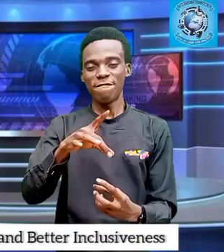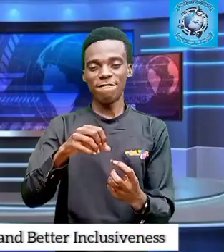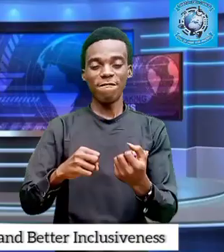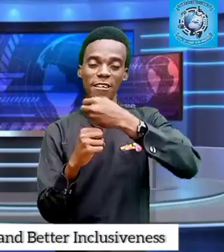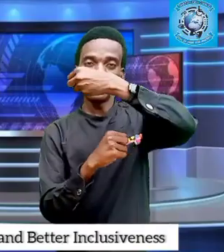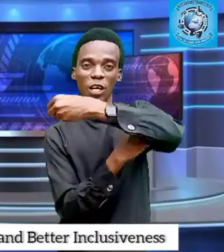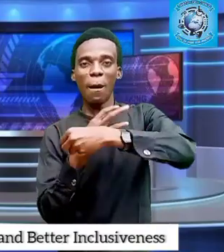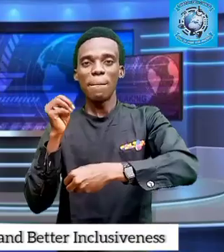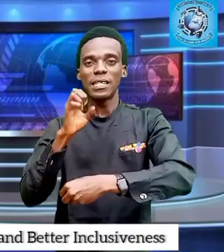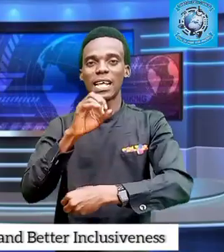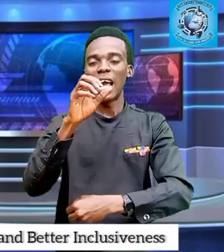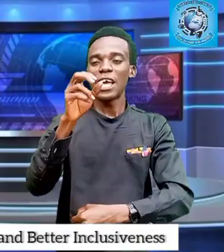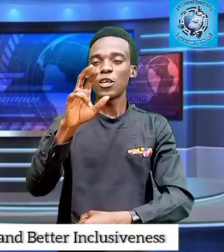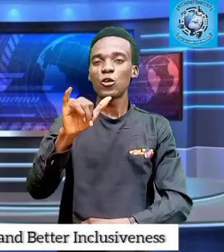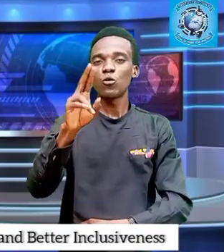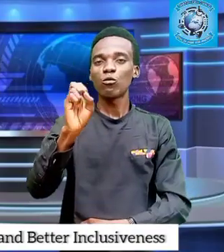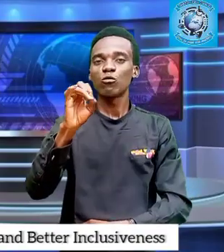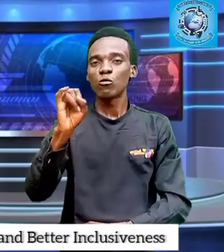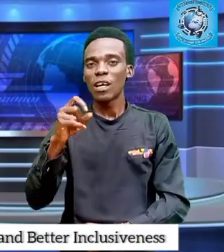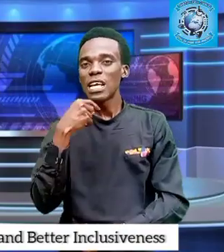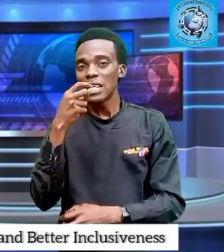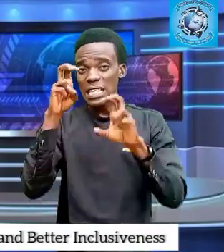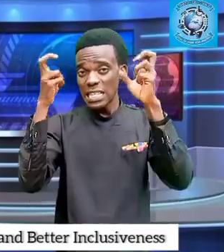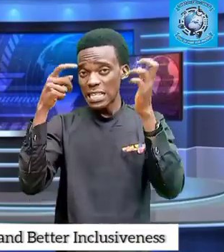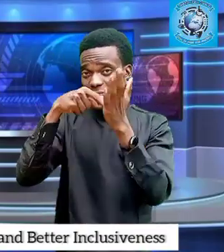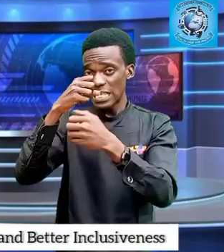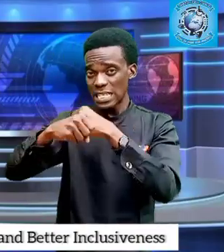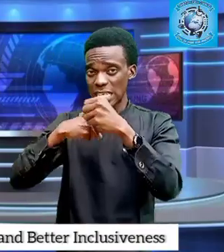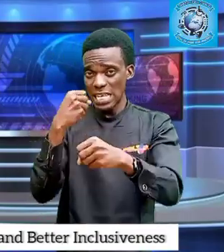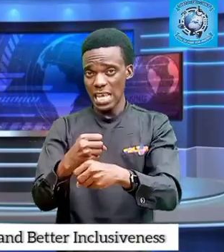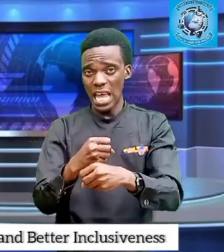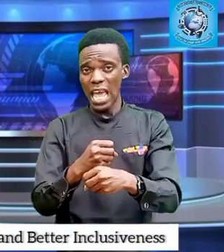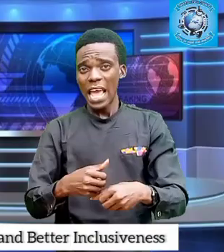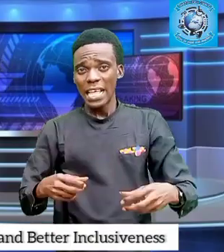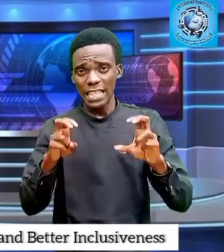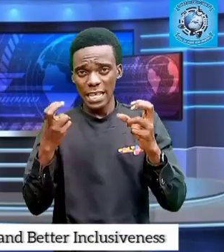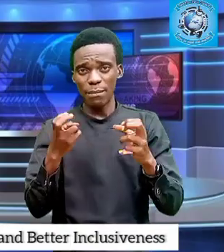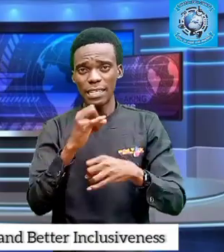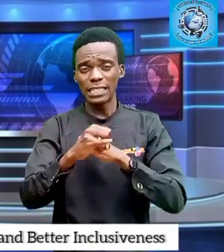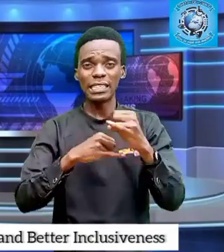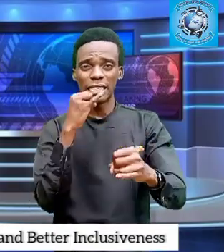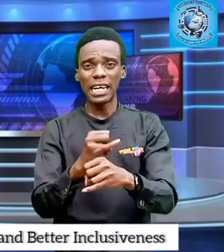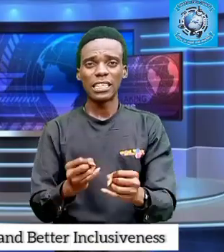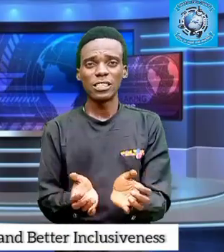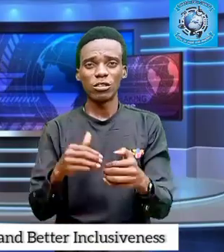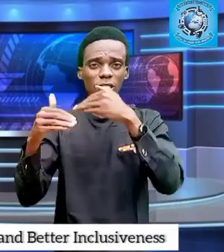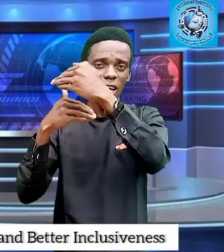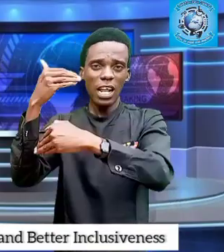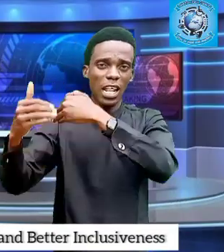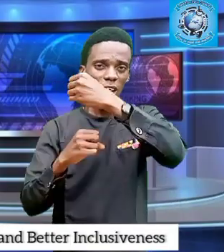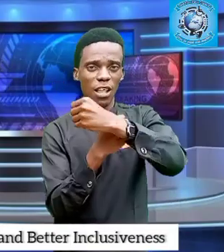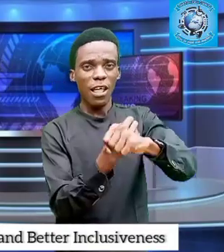Yusuf, highlighted this year's theme, Intergenerational Solidarity, creating a world for